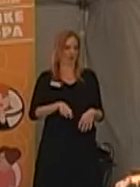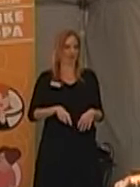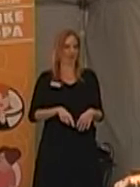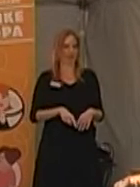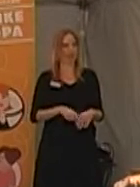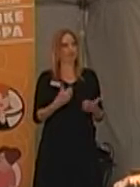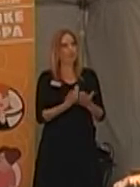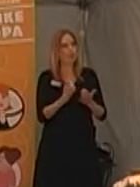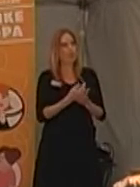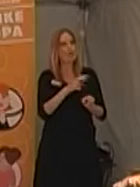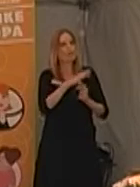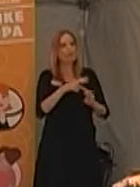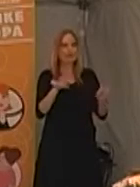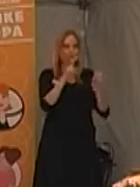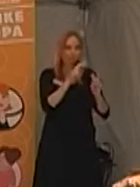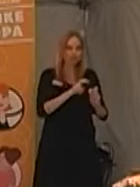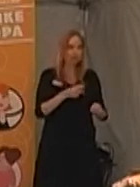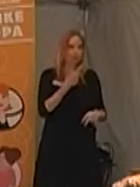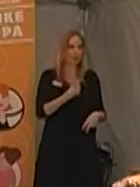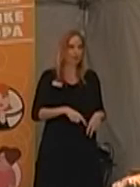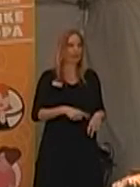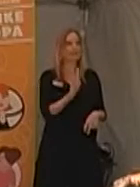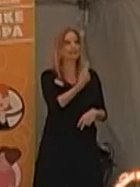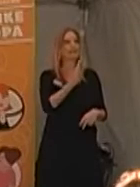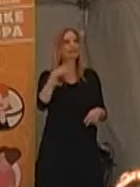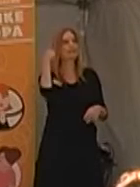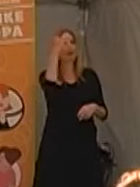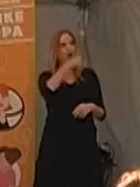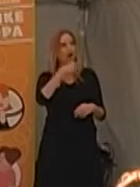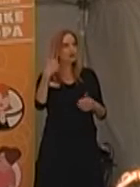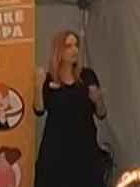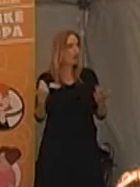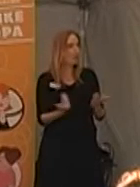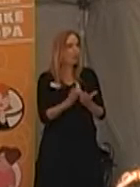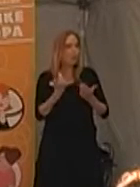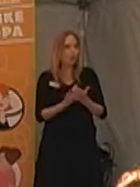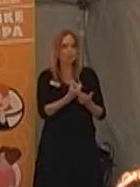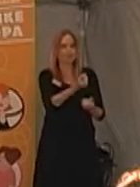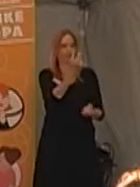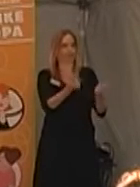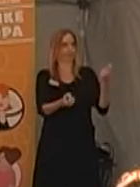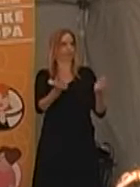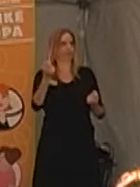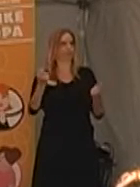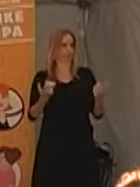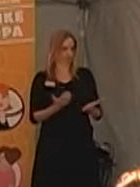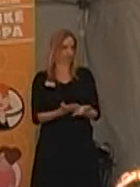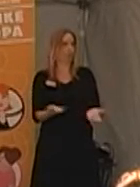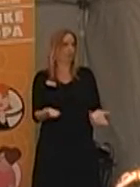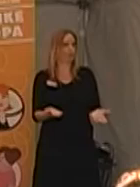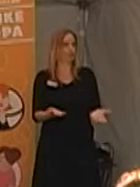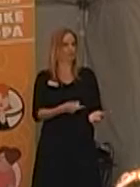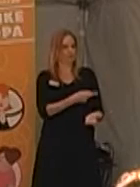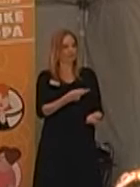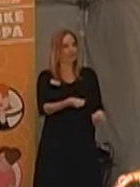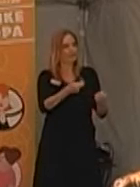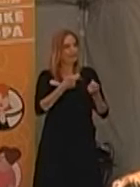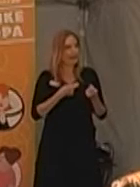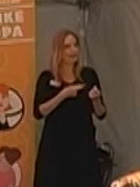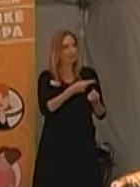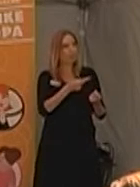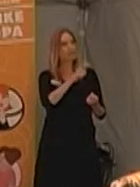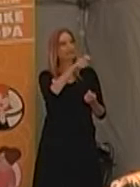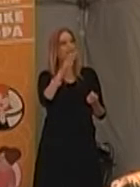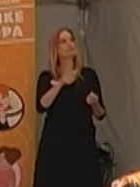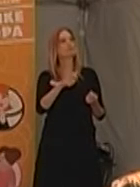methods. Almost every year, new things comes up that shows us that we are even more social than we